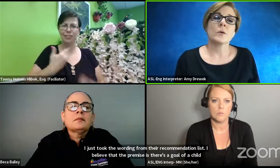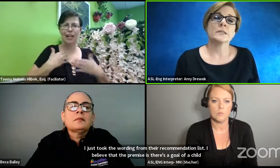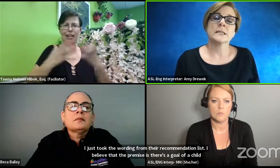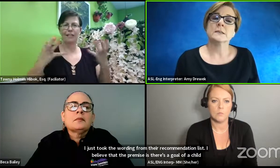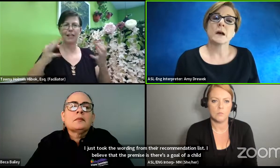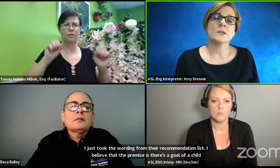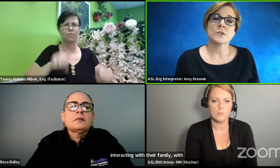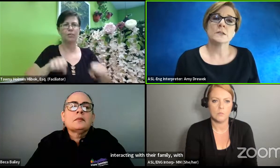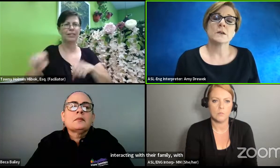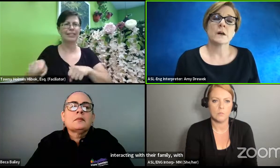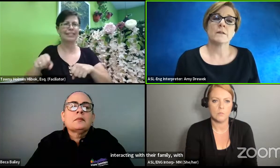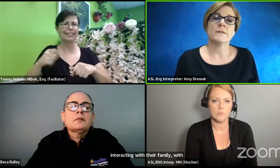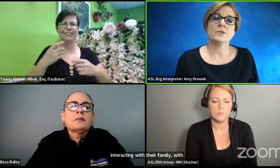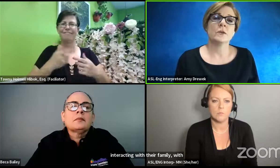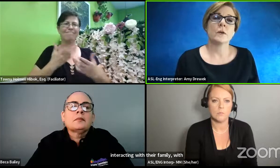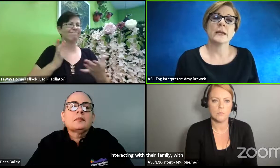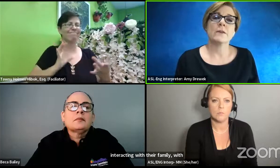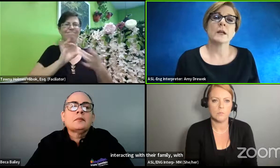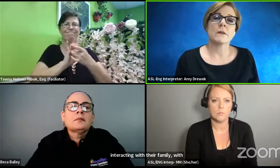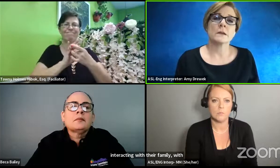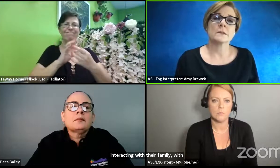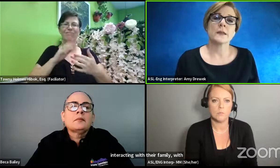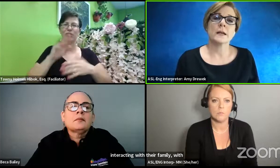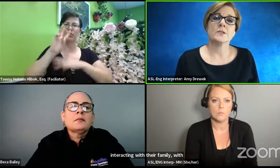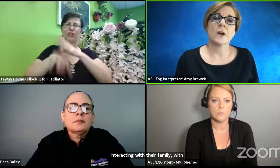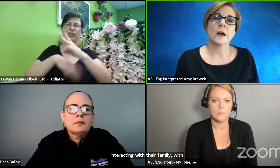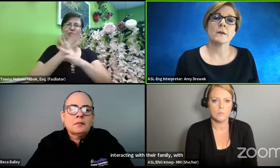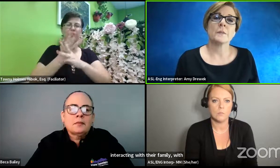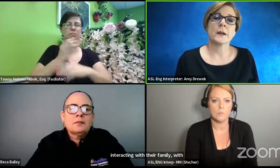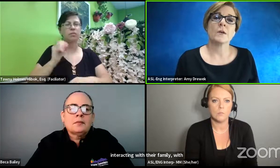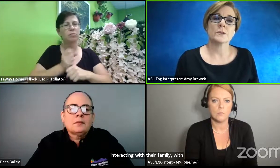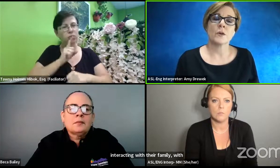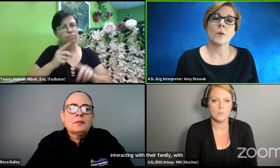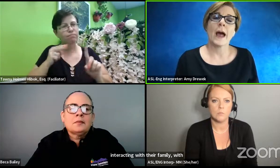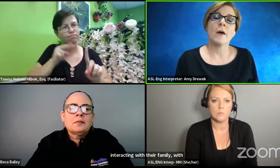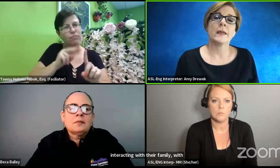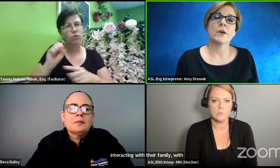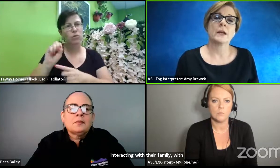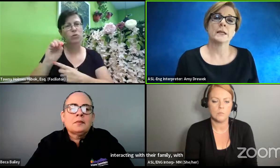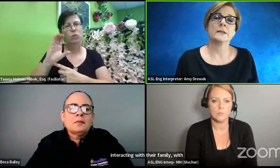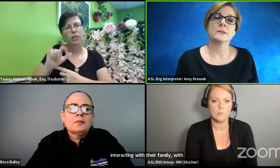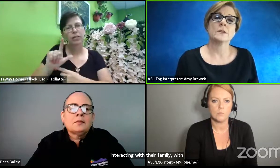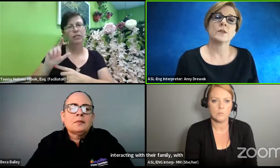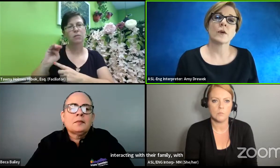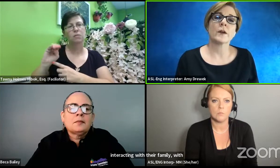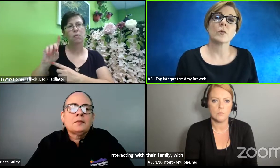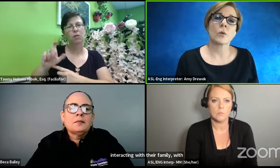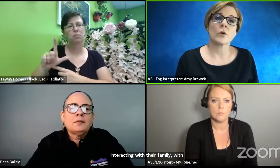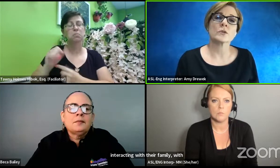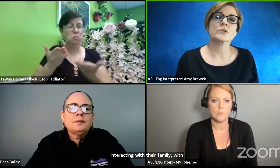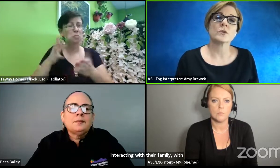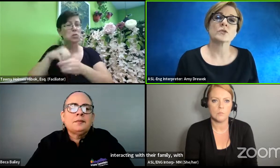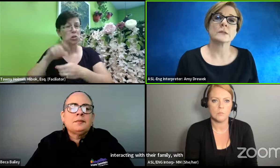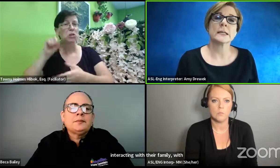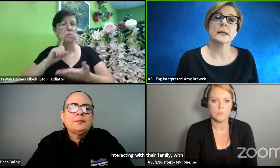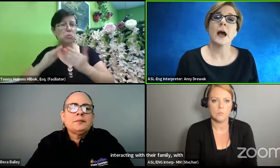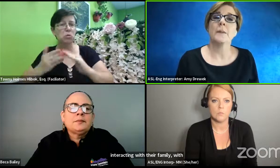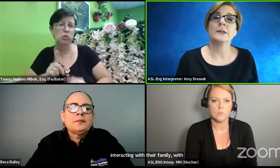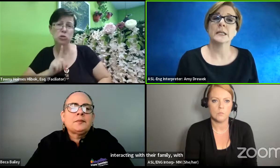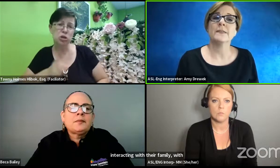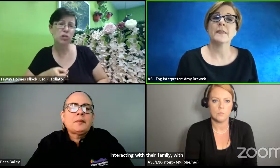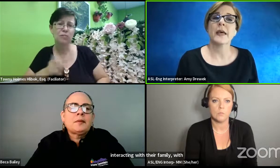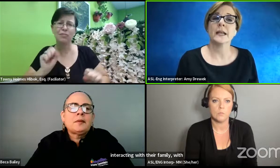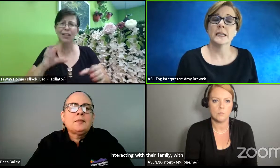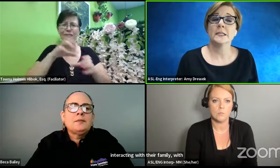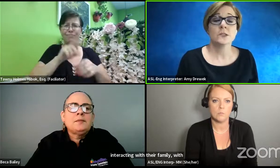and that we're focusing not just on a vision or hearing loss of that child, but also how they are connecting to the greater world socially.